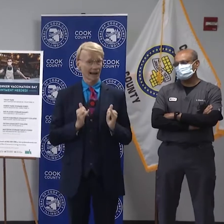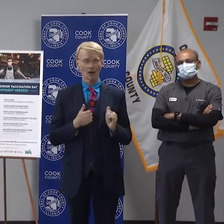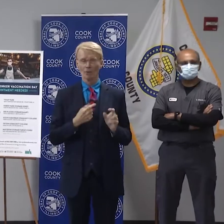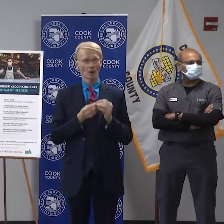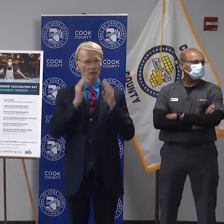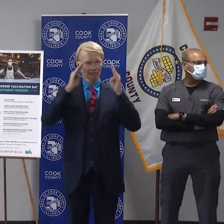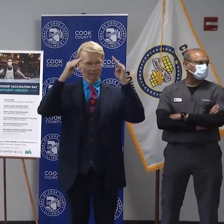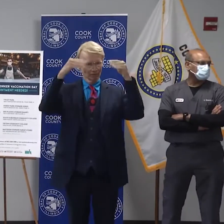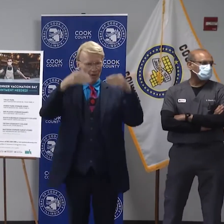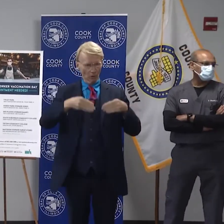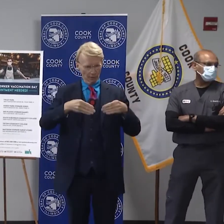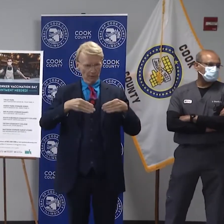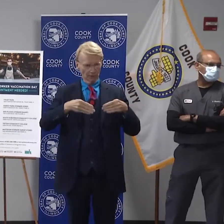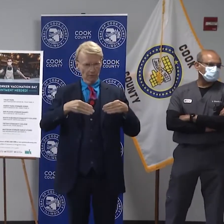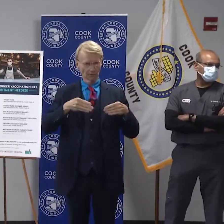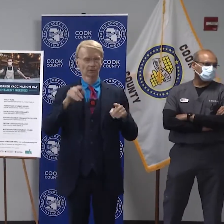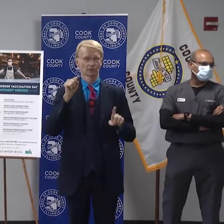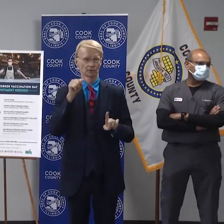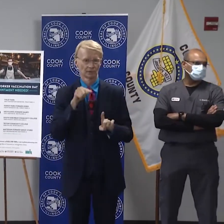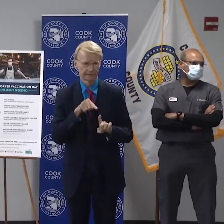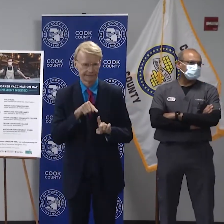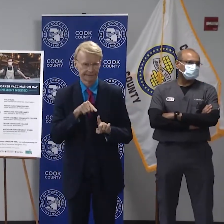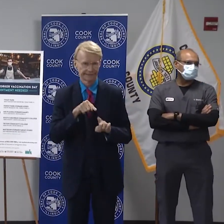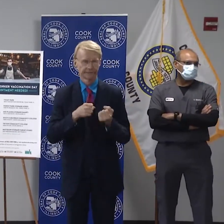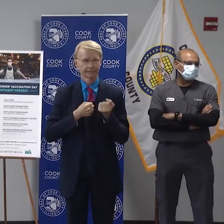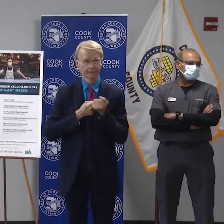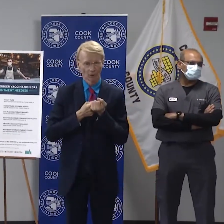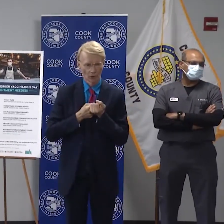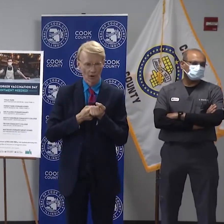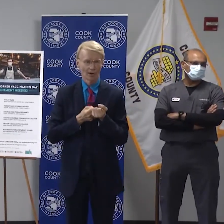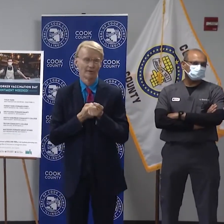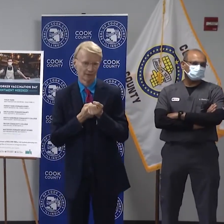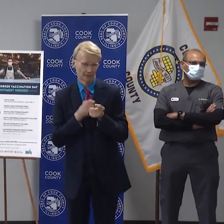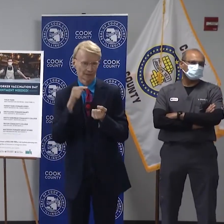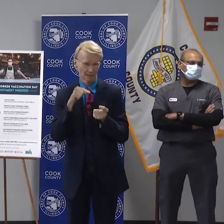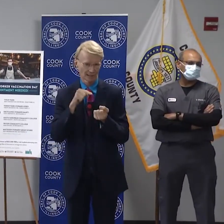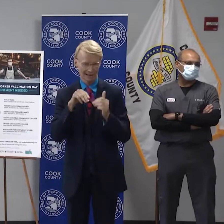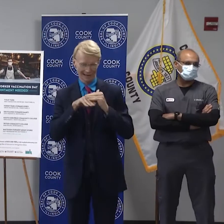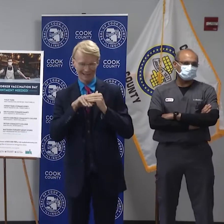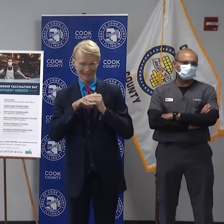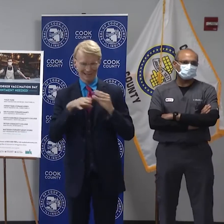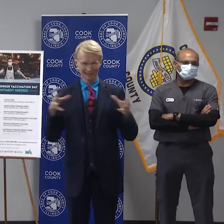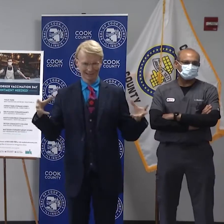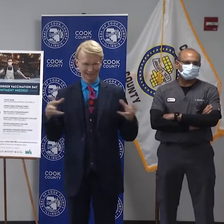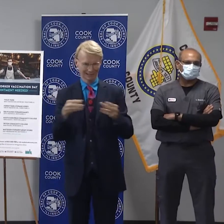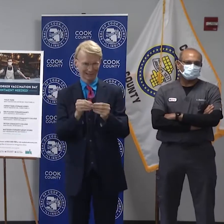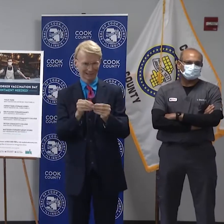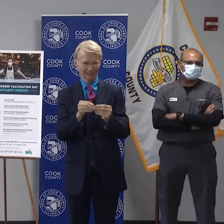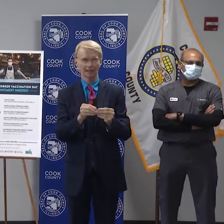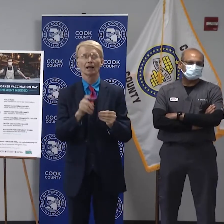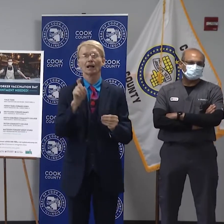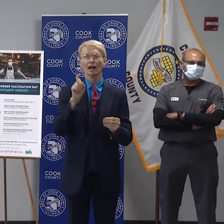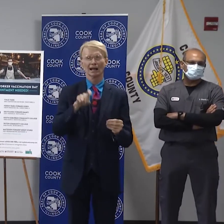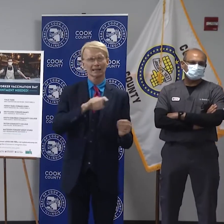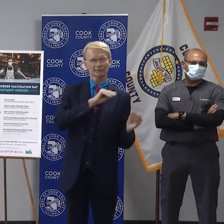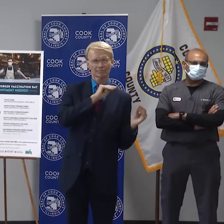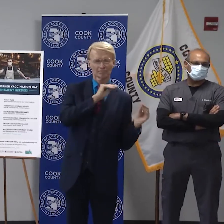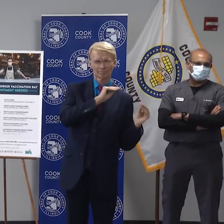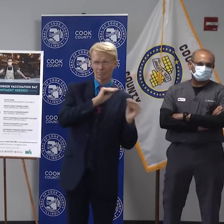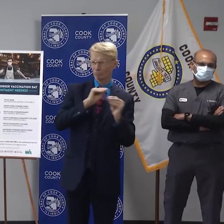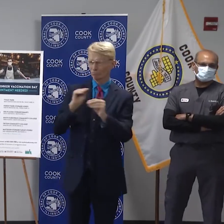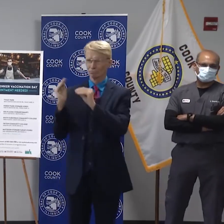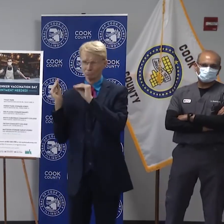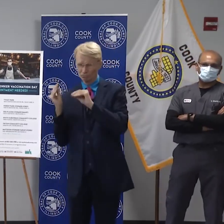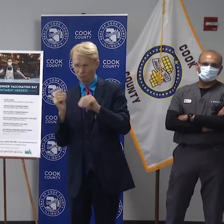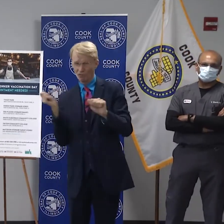more concentrated efforts because it's now a campaign of advocacy and access. We actually have to provide information. We have to be able to